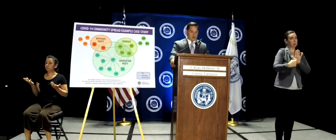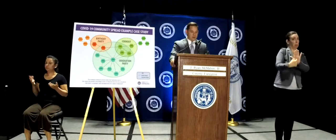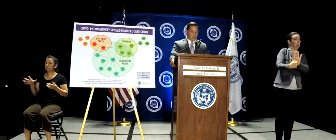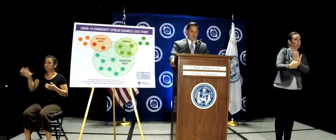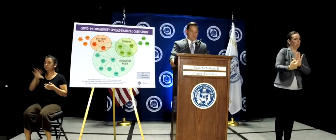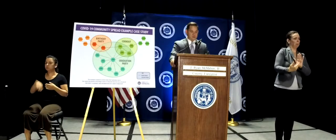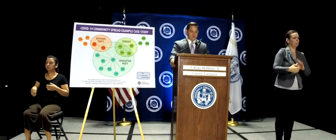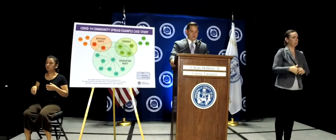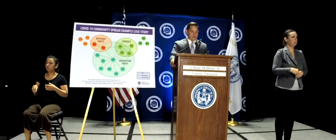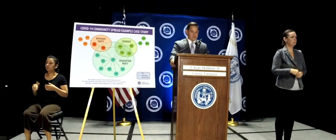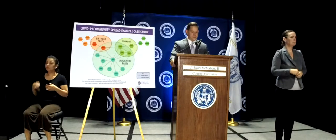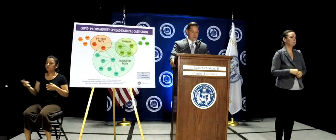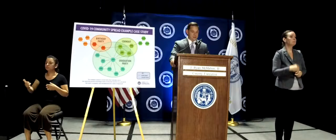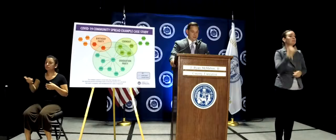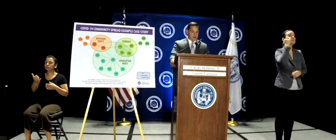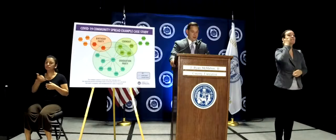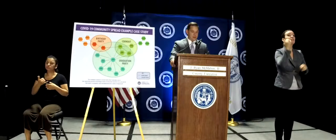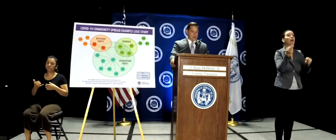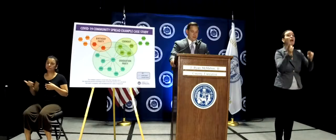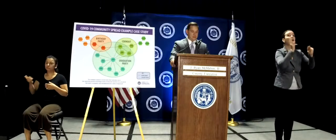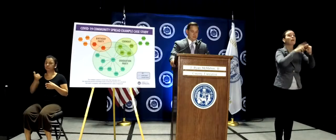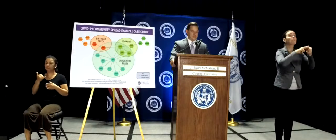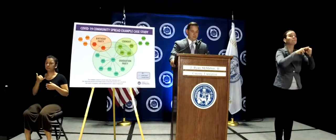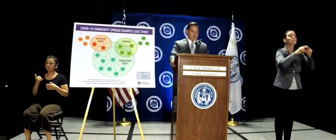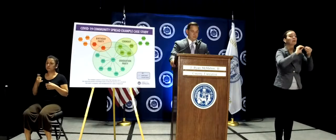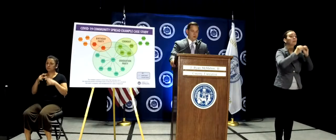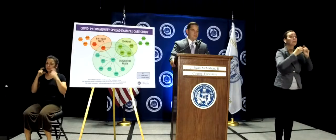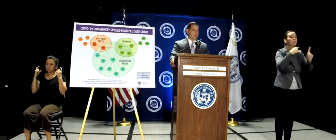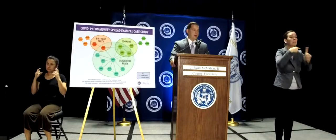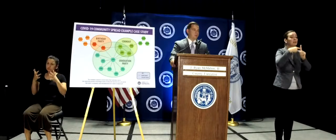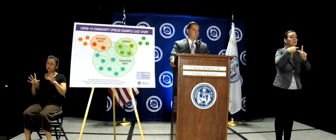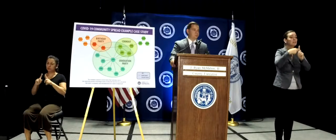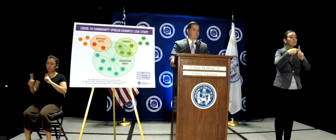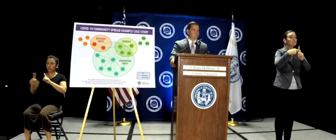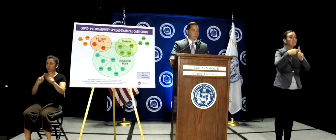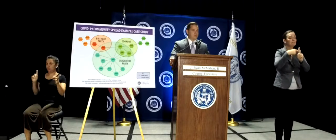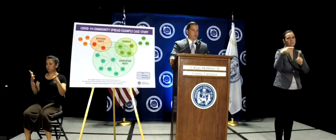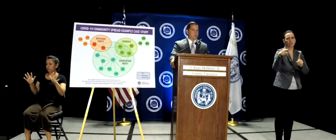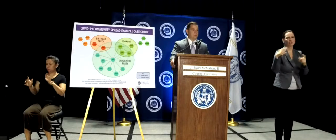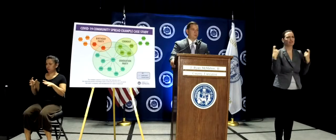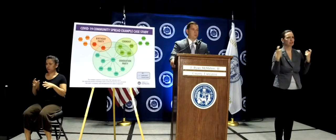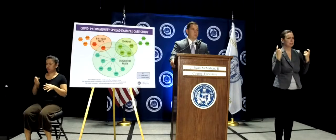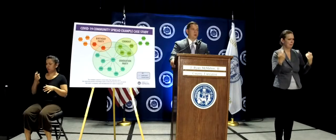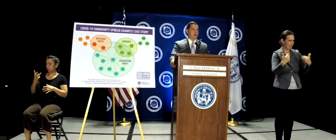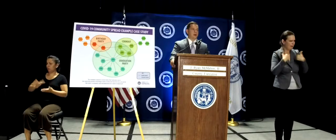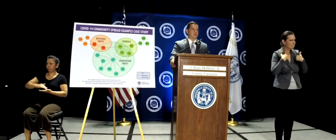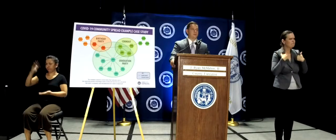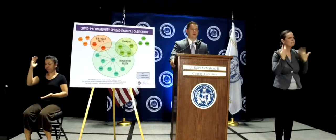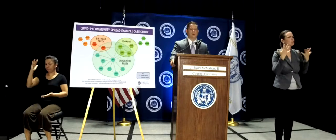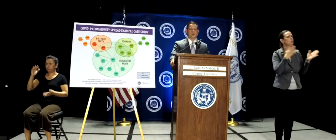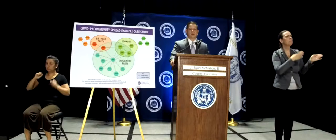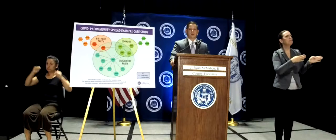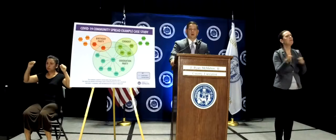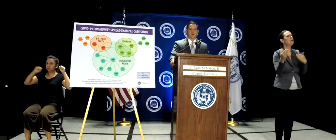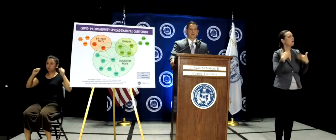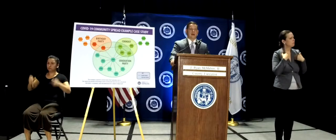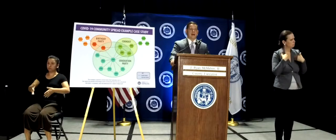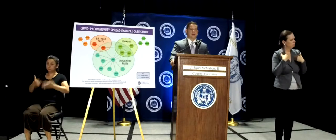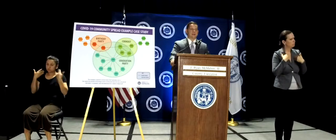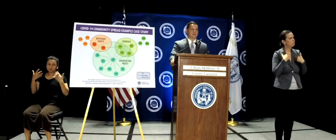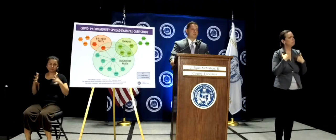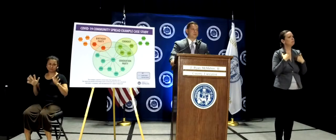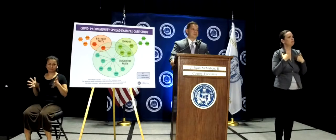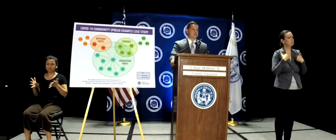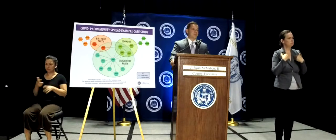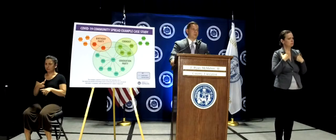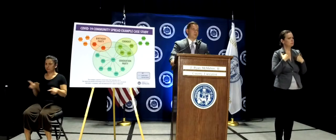and they don't want a physical distance, then we're going to have a problem. We're going to have a problem with reopening our economy. So we got